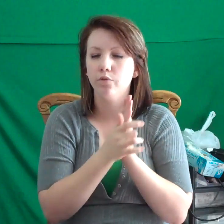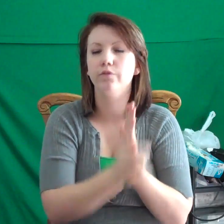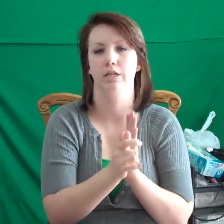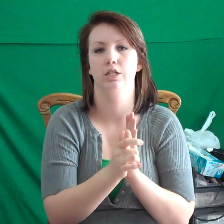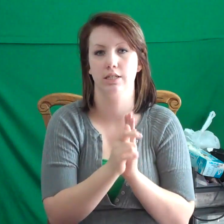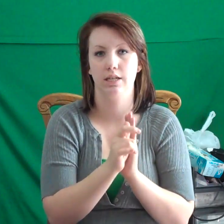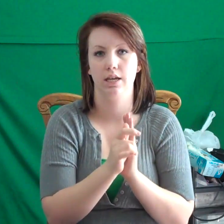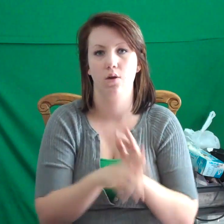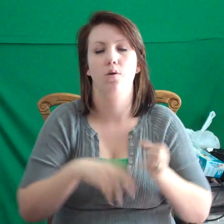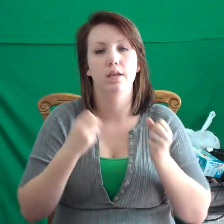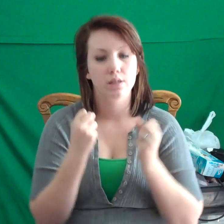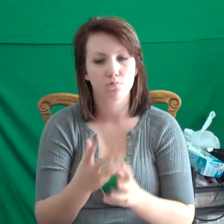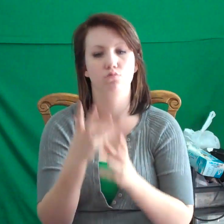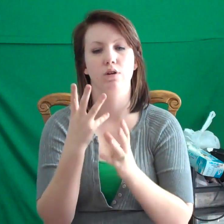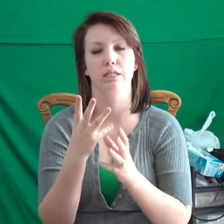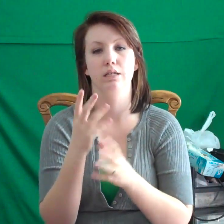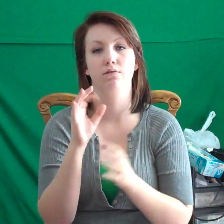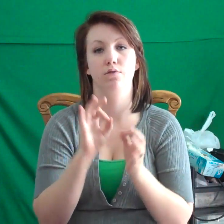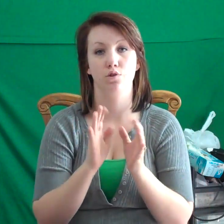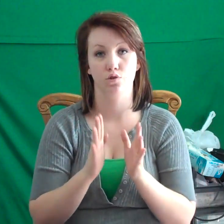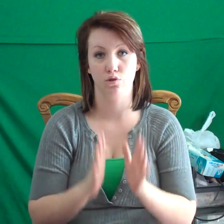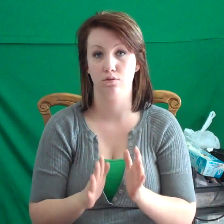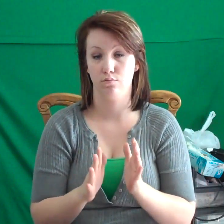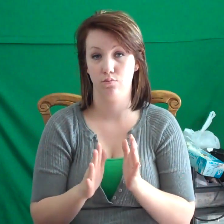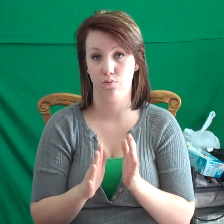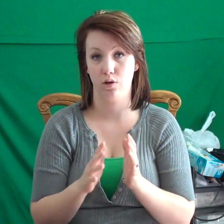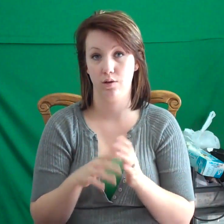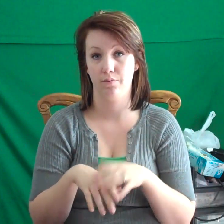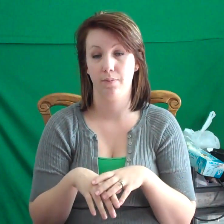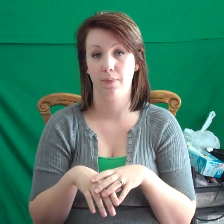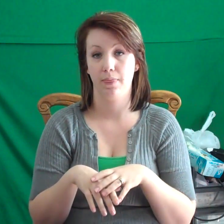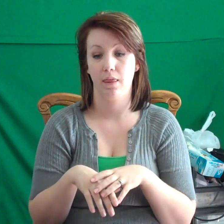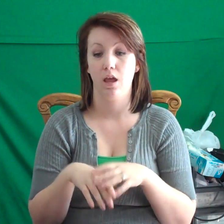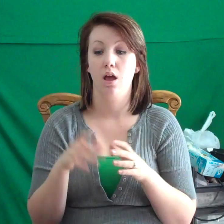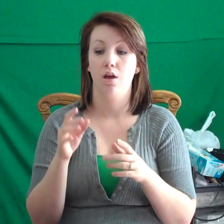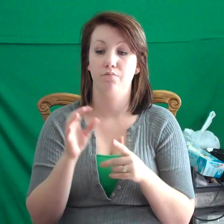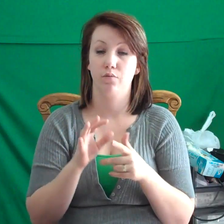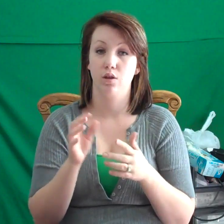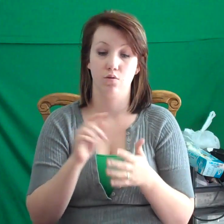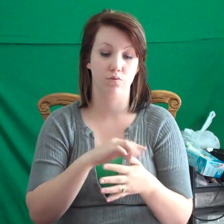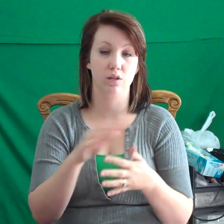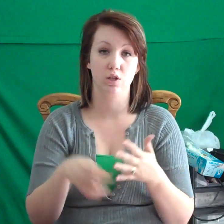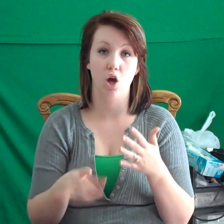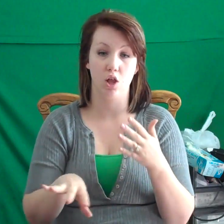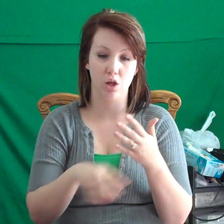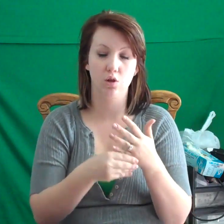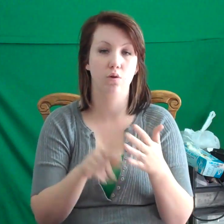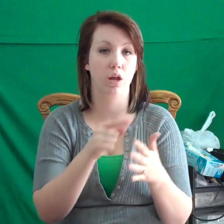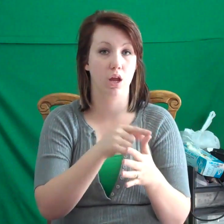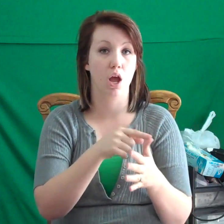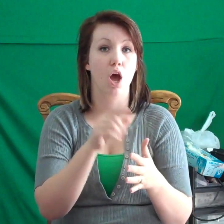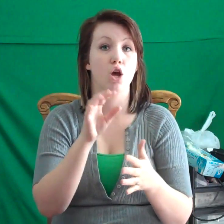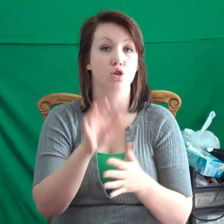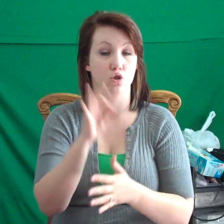expressive interpreting tasks, including choice of sign vocabulary, use of sign modification to